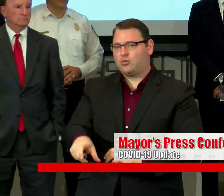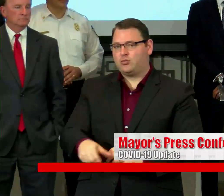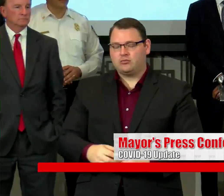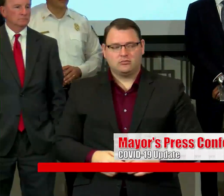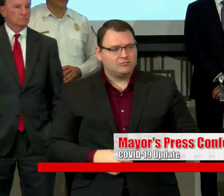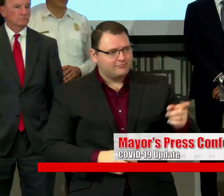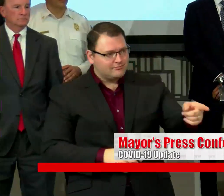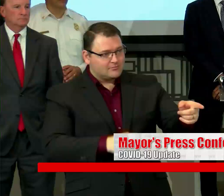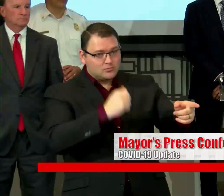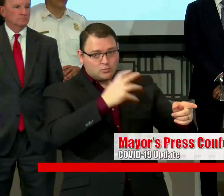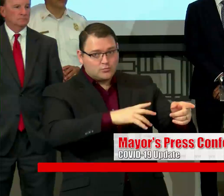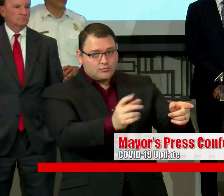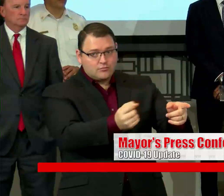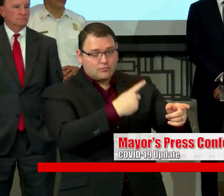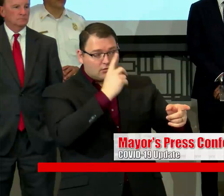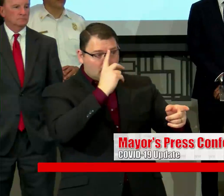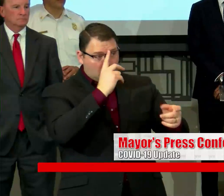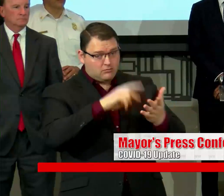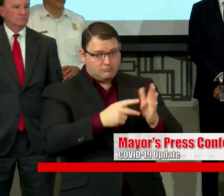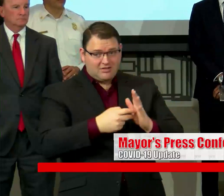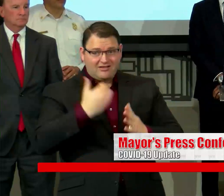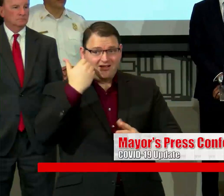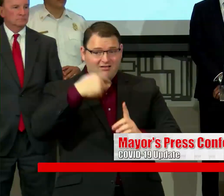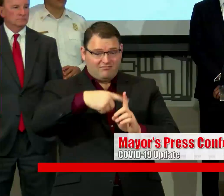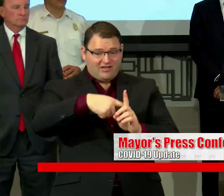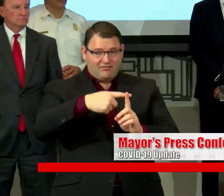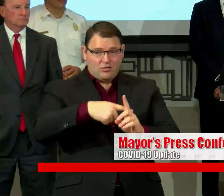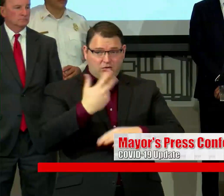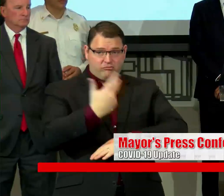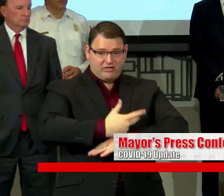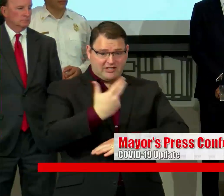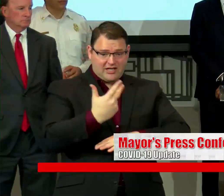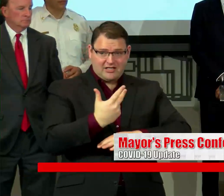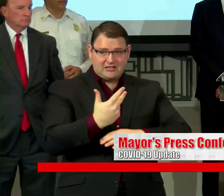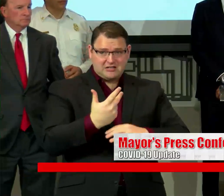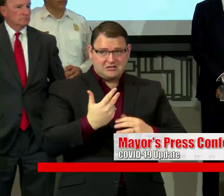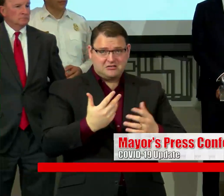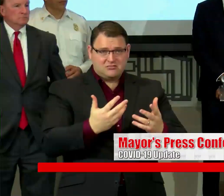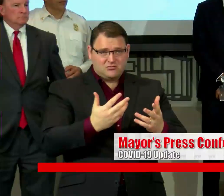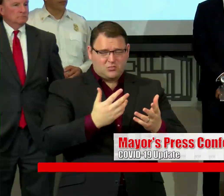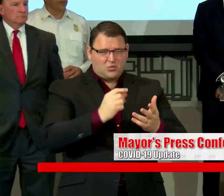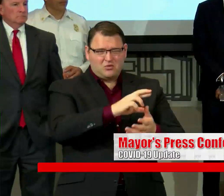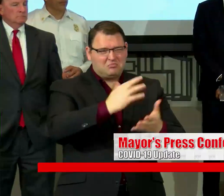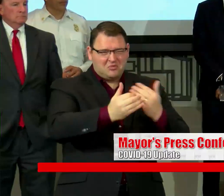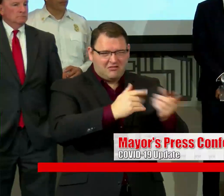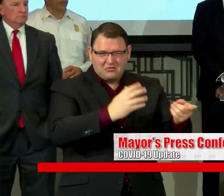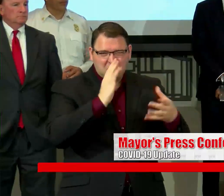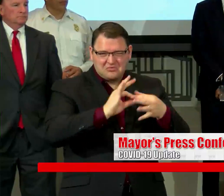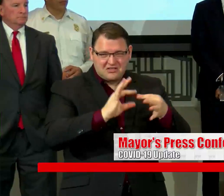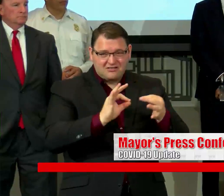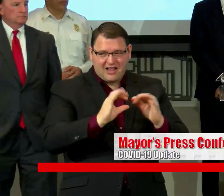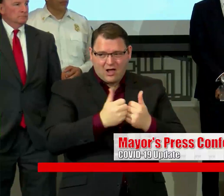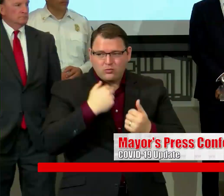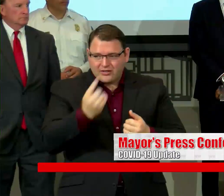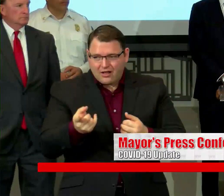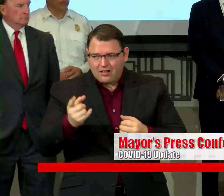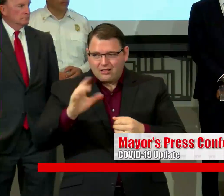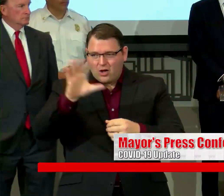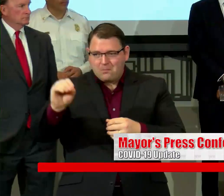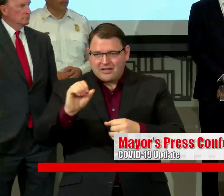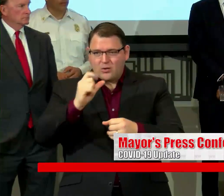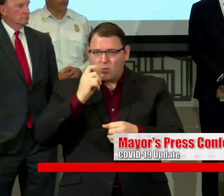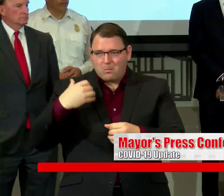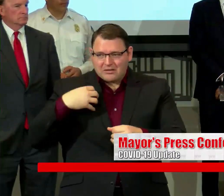and have not a fever for 3 days, whatever the protocol you told them? So I'm not going to tell employers how to write their policies, but I would say